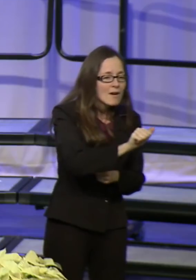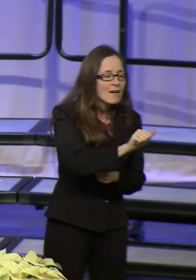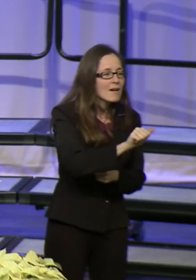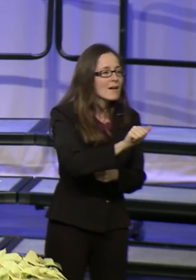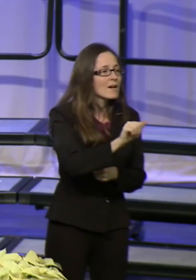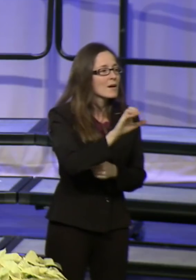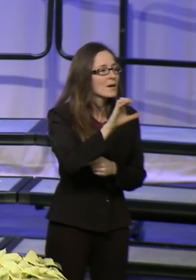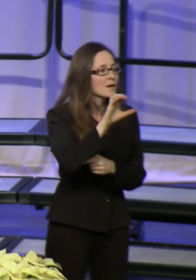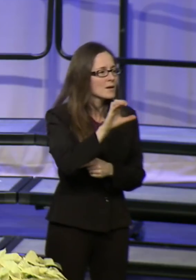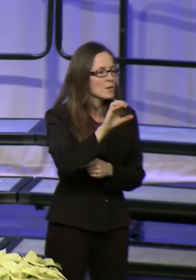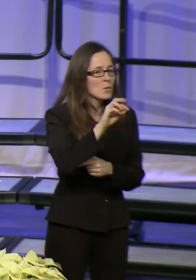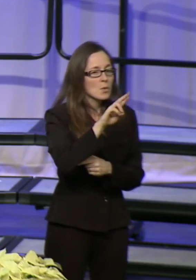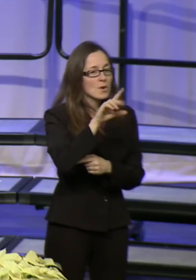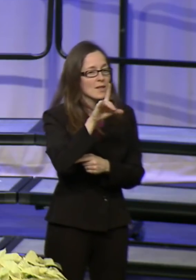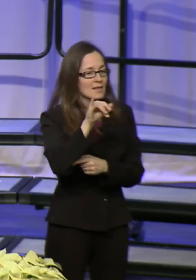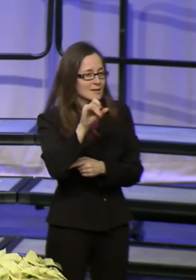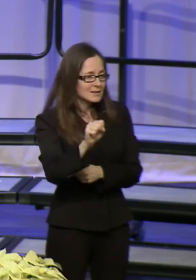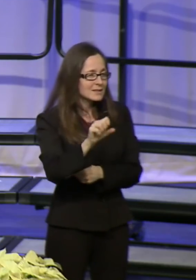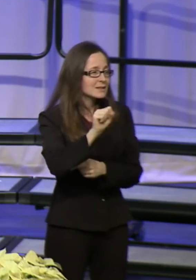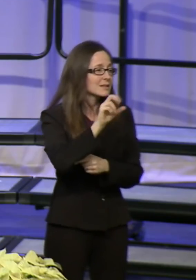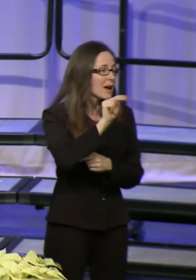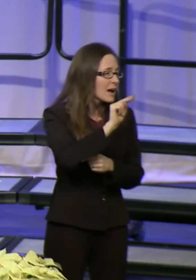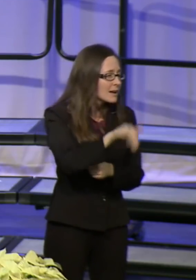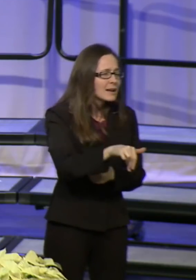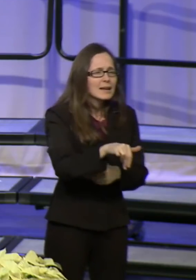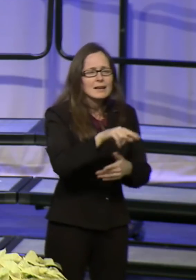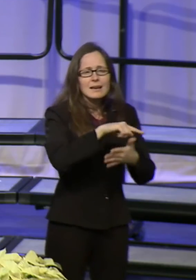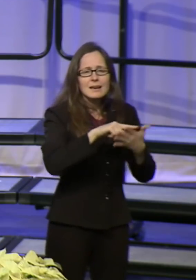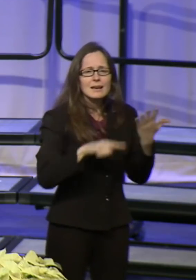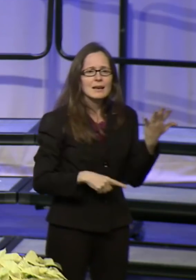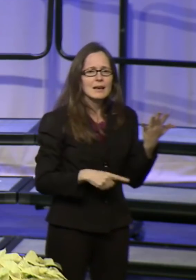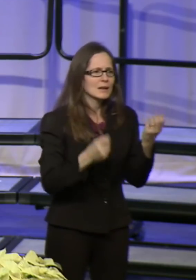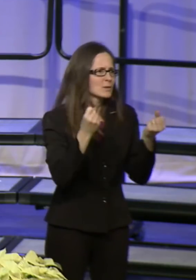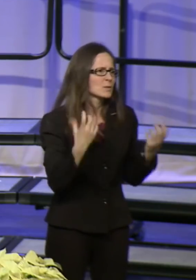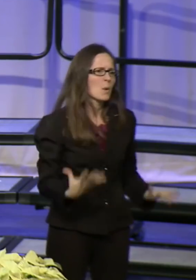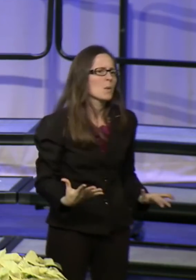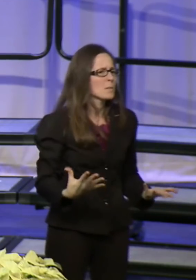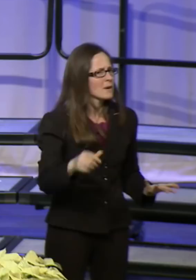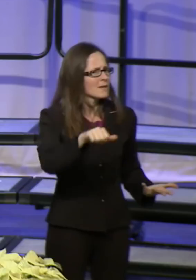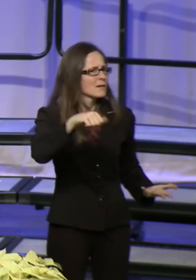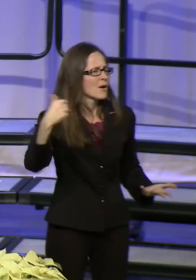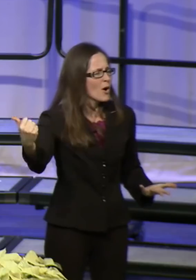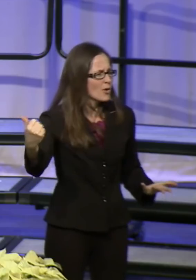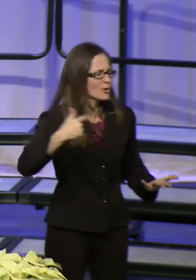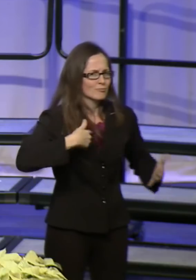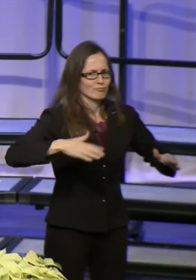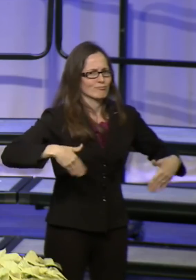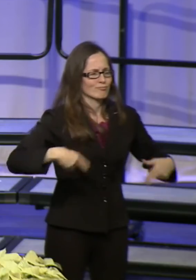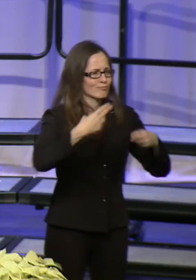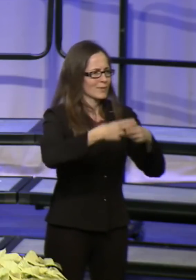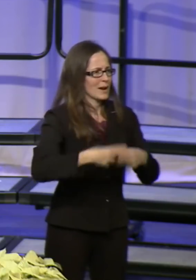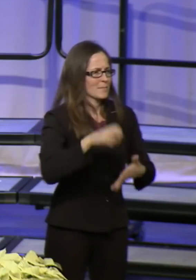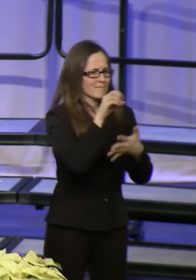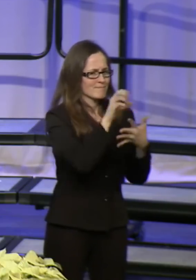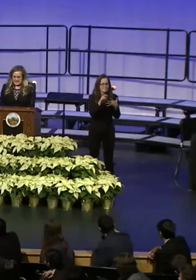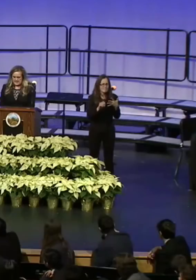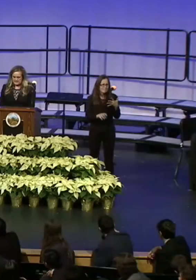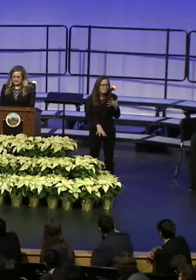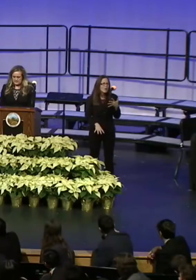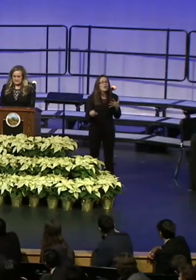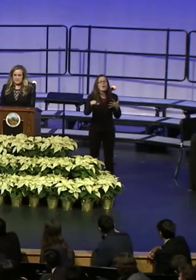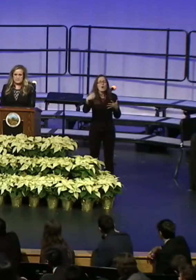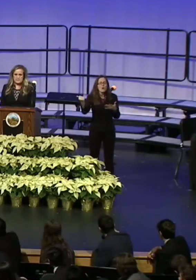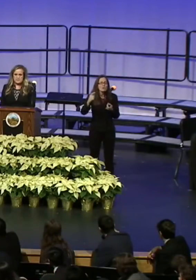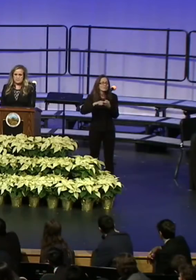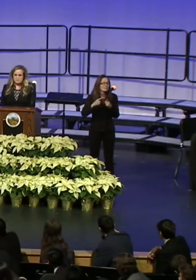and Sunmi. Really, there were so many Ginas, so many Buffys and Lauras and Lories, Amandas and Jennifers,